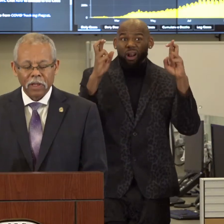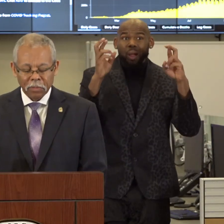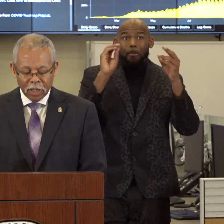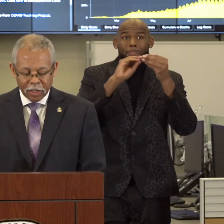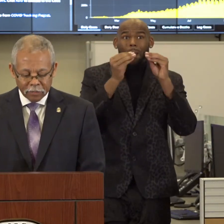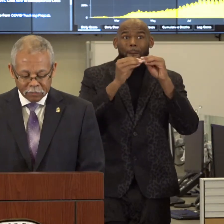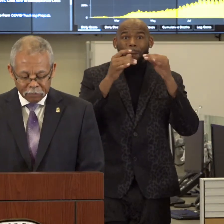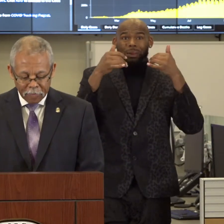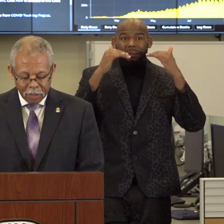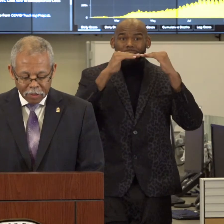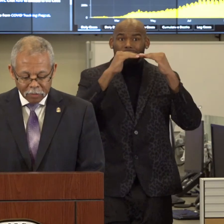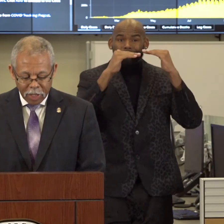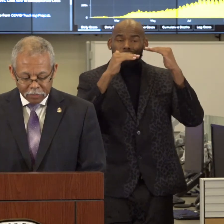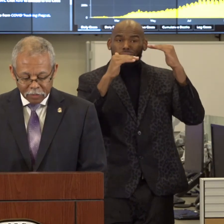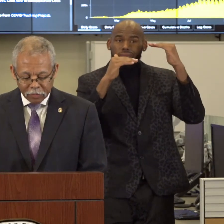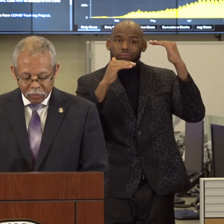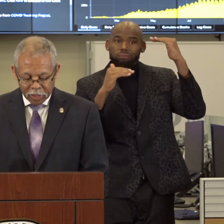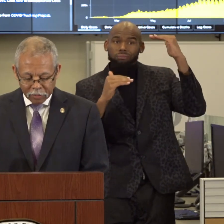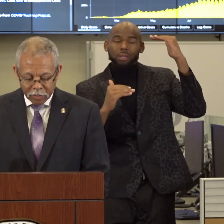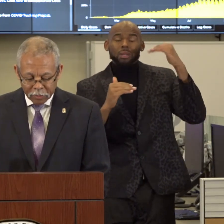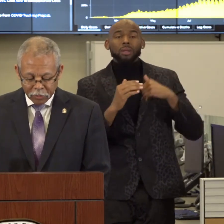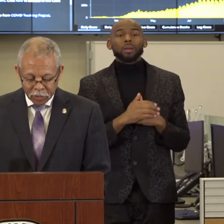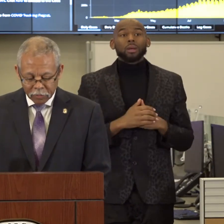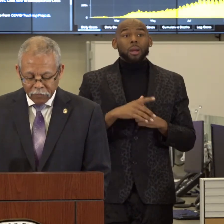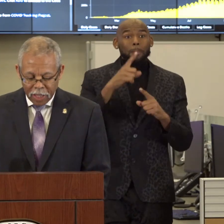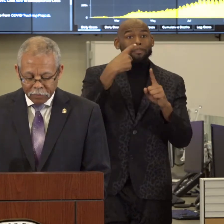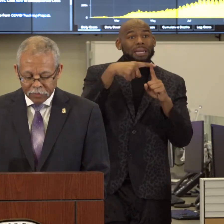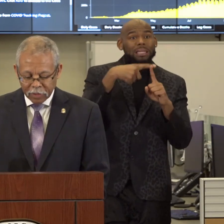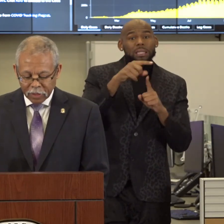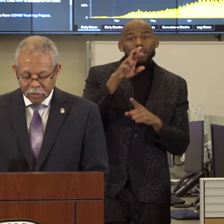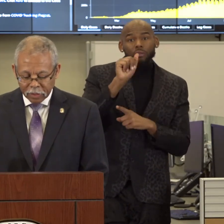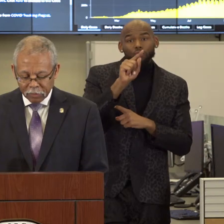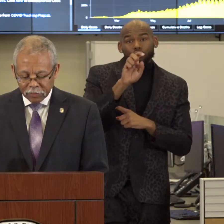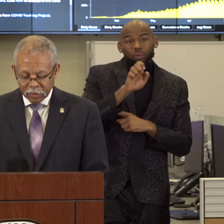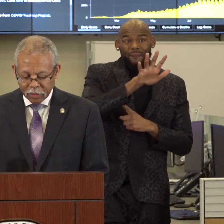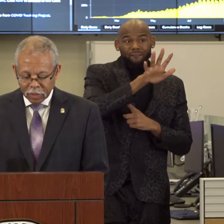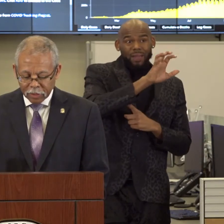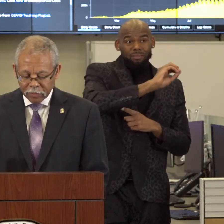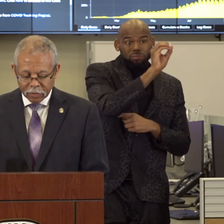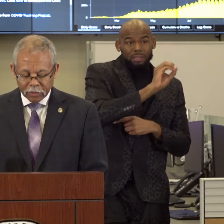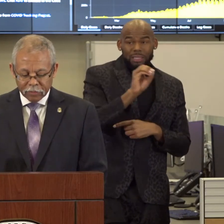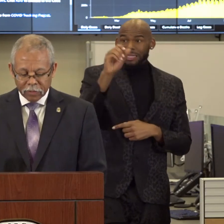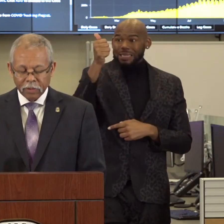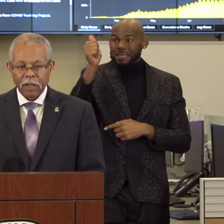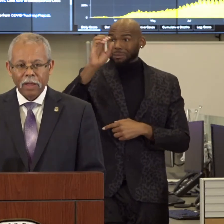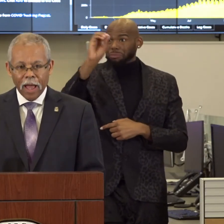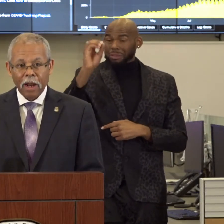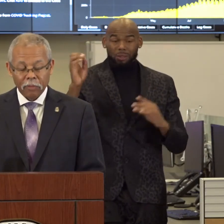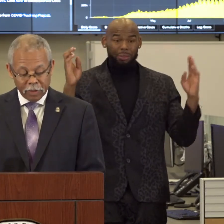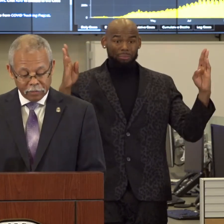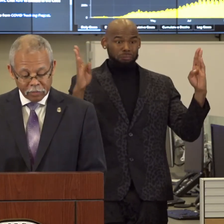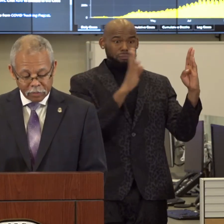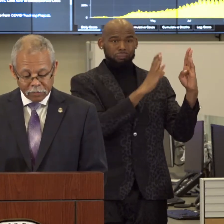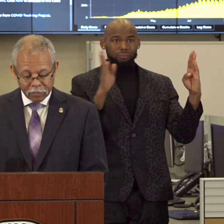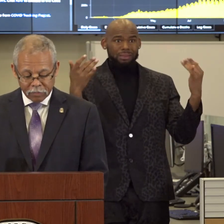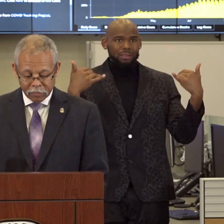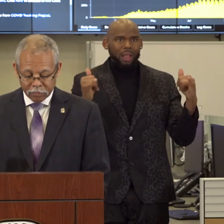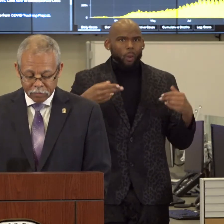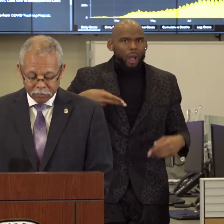continues to stabilize. The positivity rate between 5% and 10% is still considered high